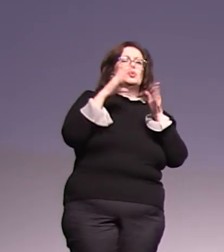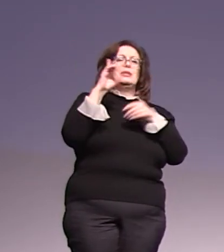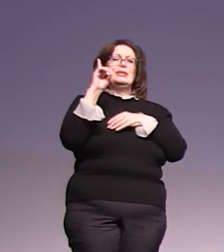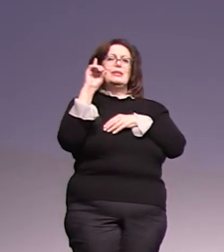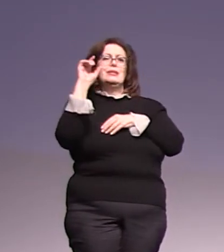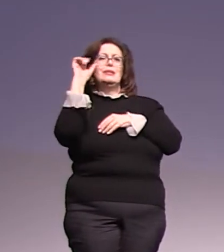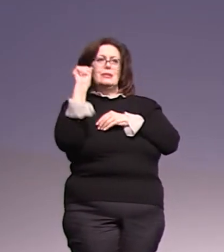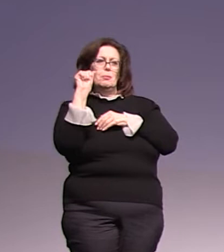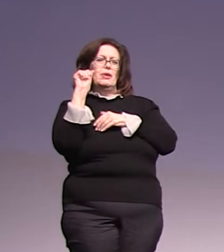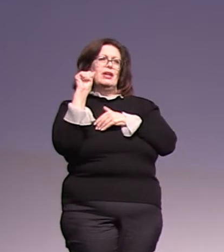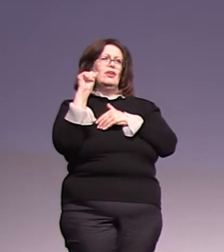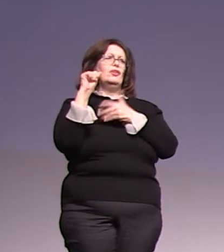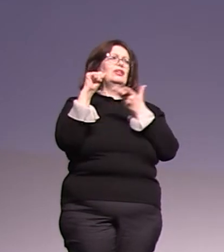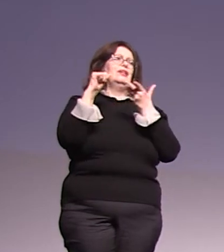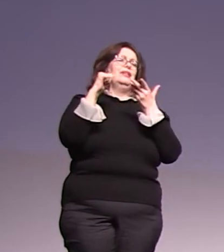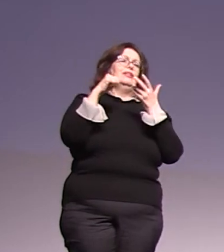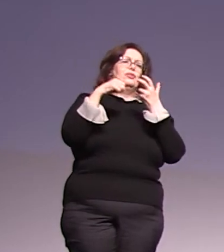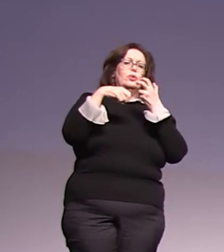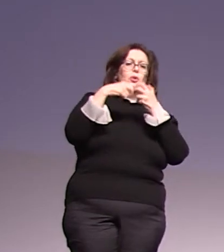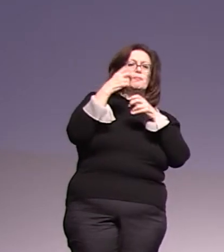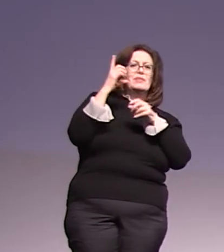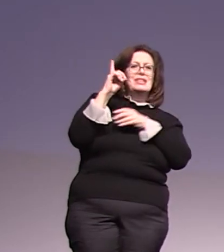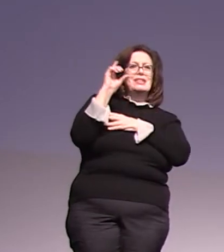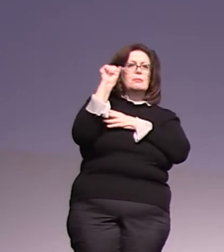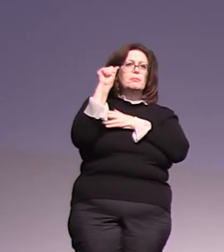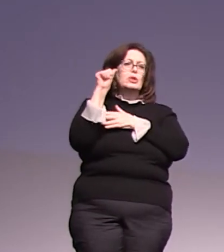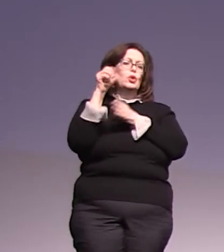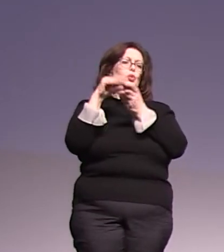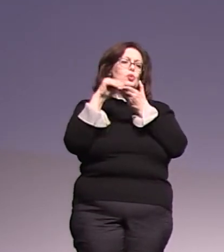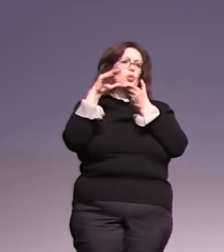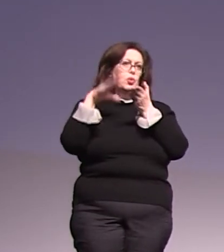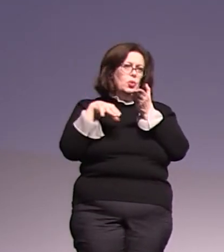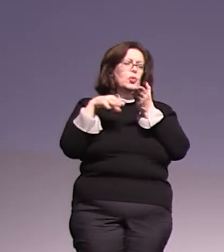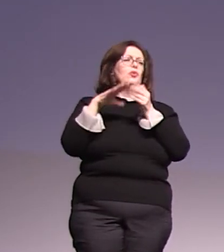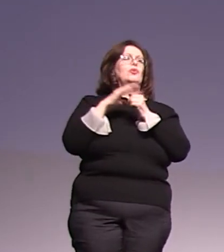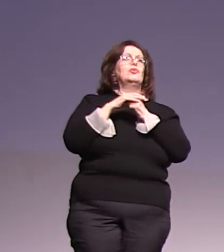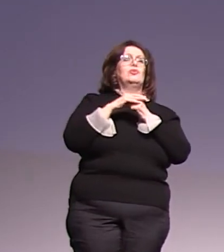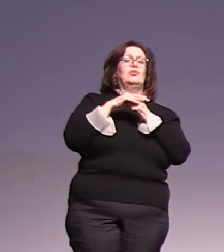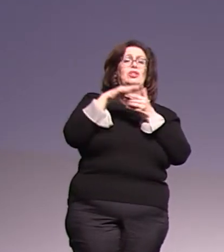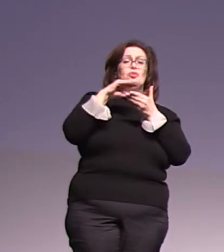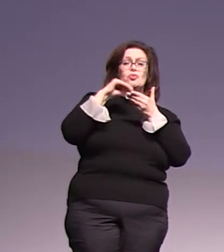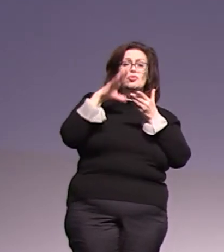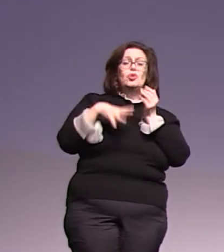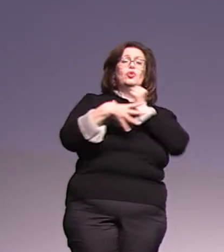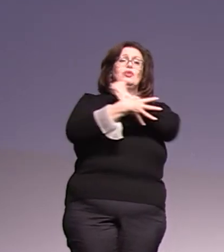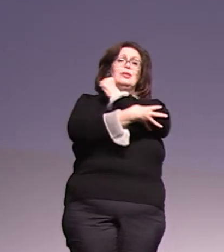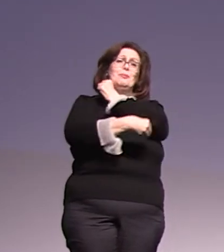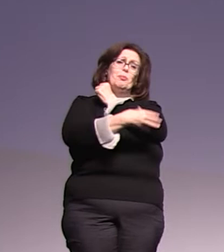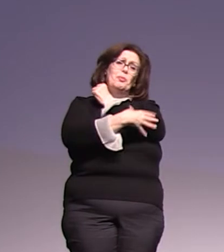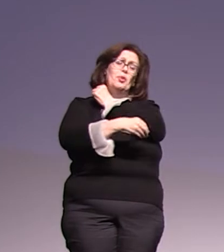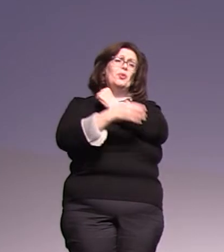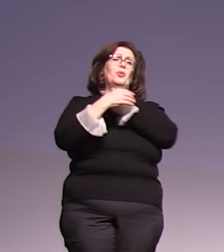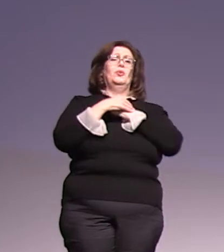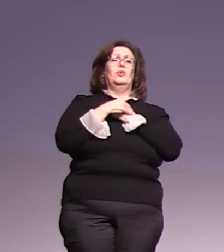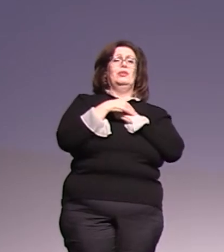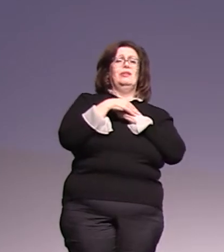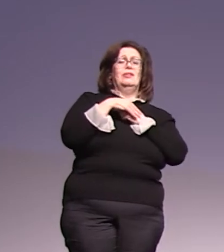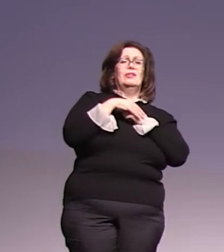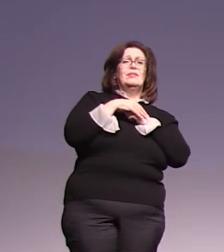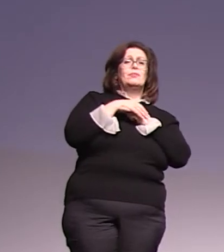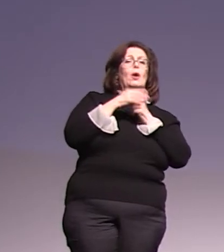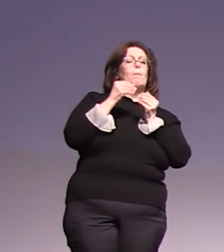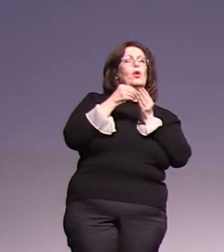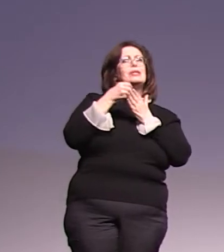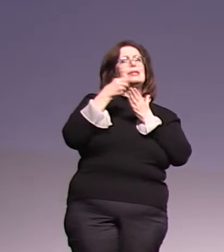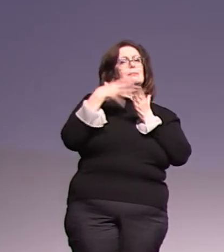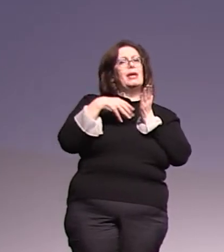English learners. In a student-based formula, we can think about weighting rural communities. So we know, for example, it is more expensive